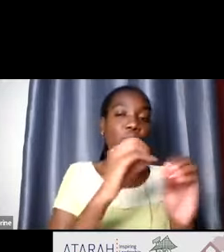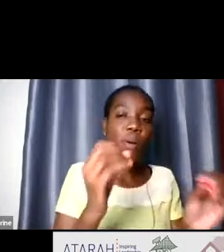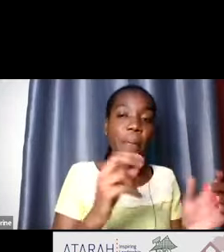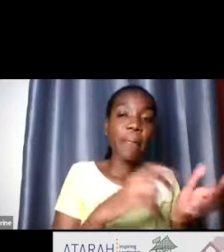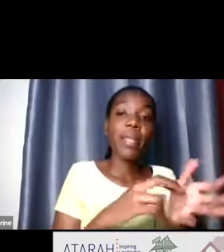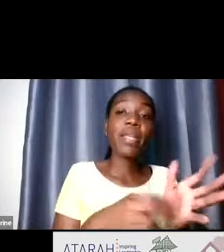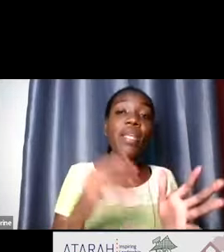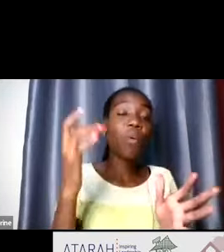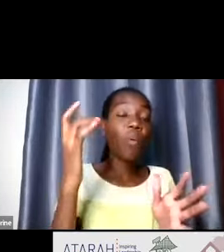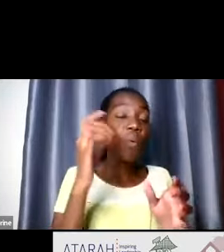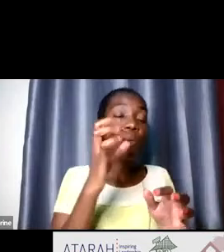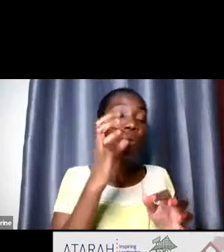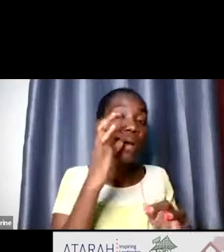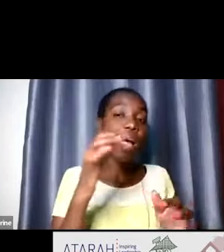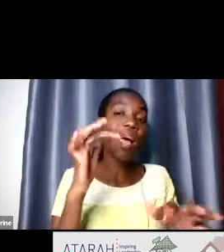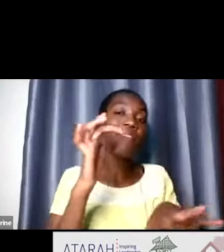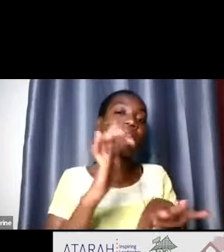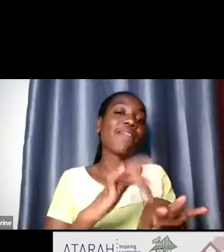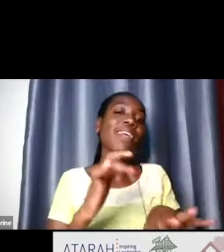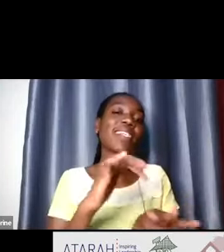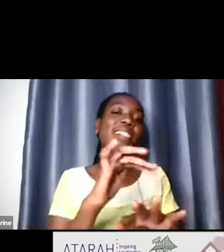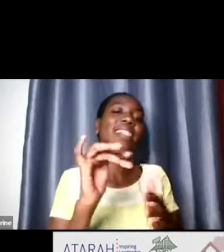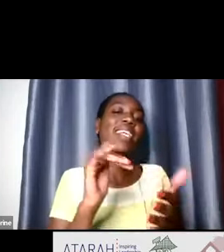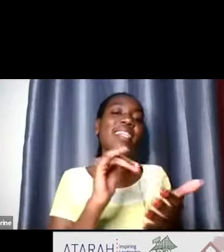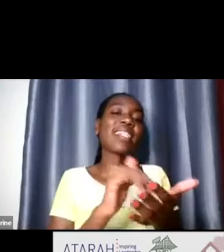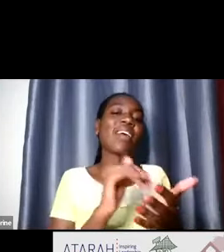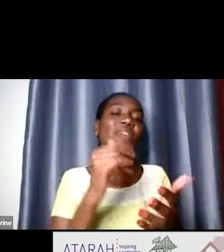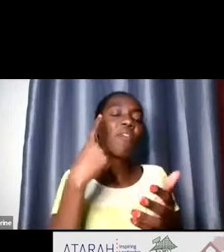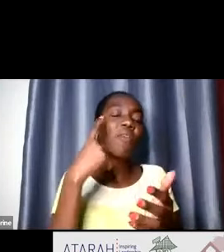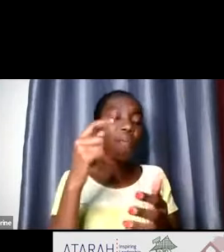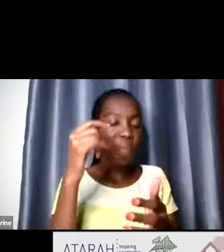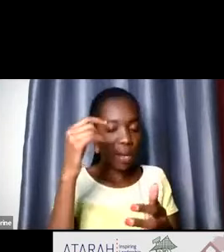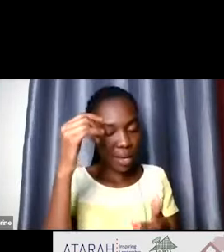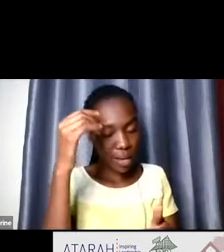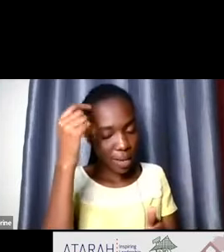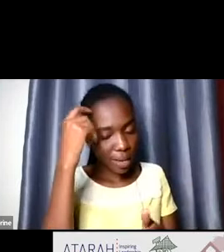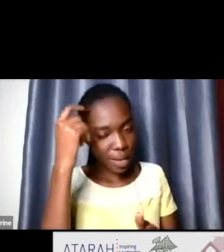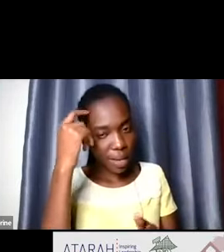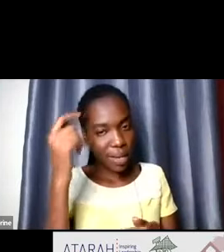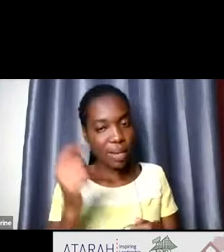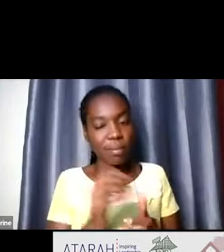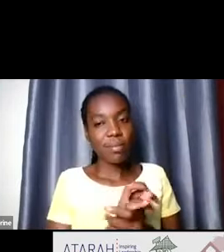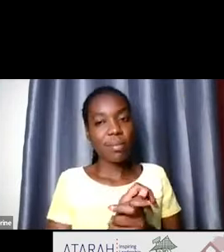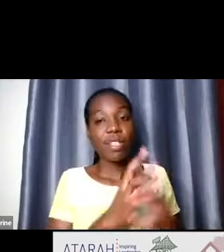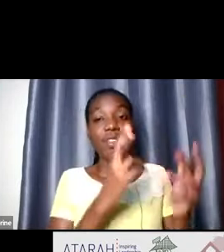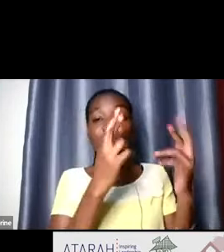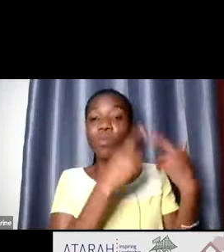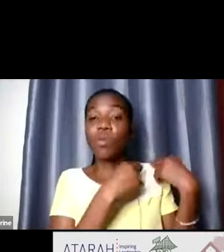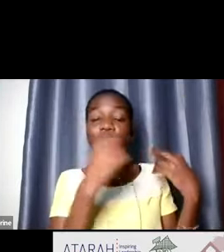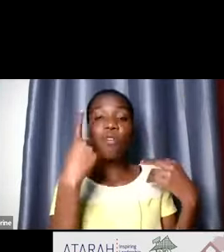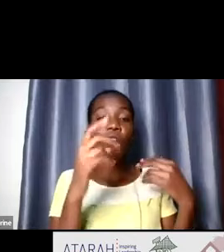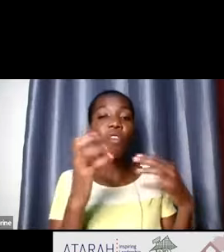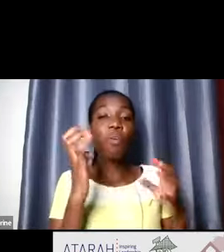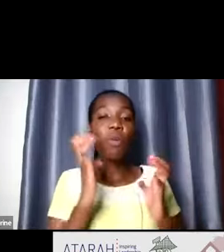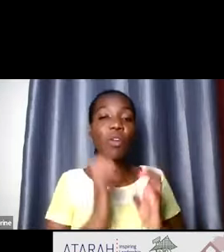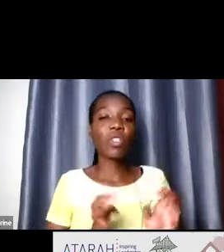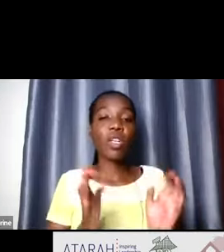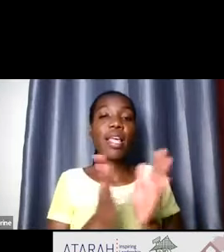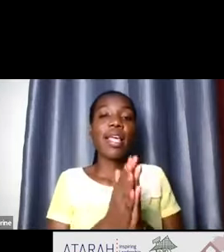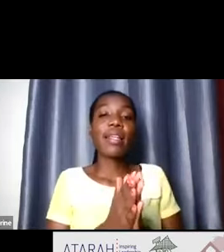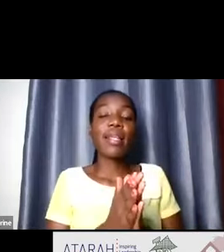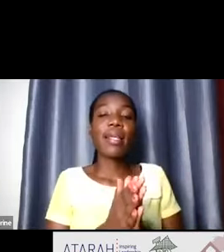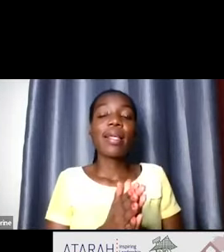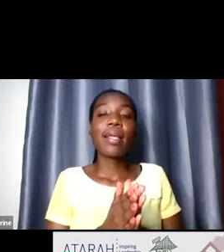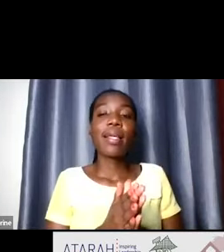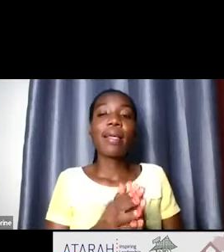actually affecting the center of the brain responsible for emotions. And secondly, weed also affects the part of the brain responsible